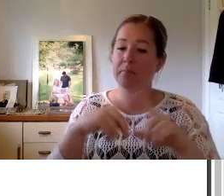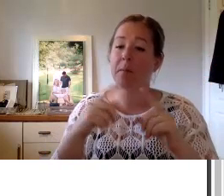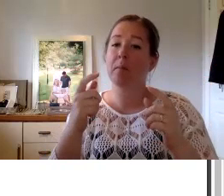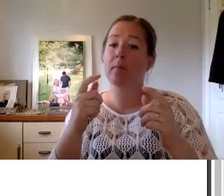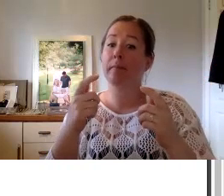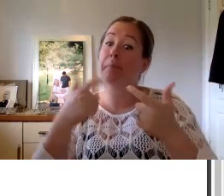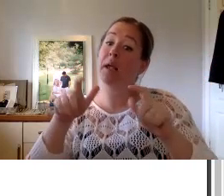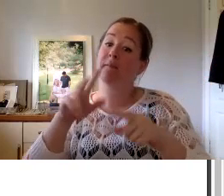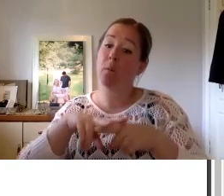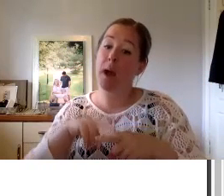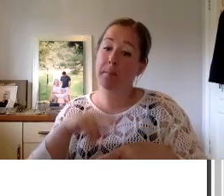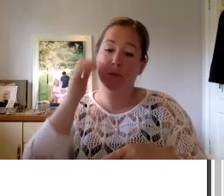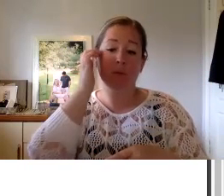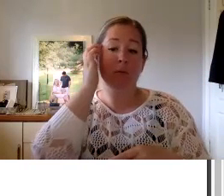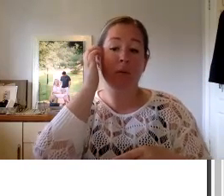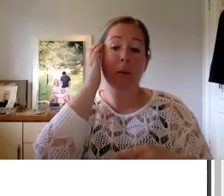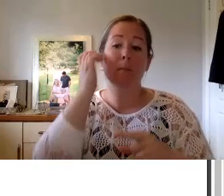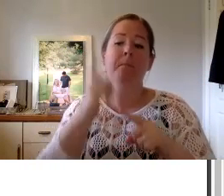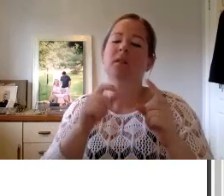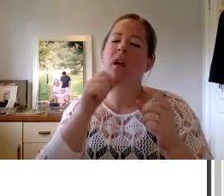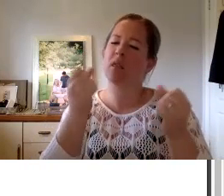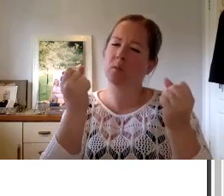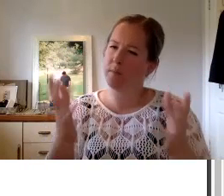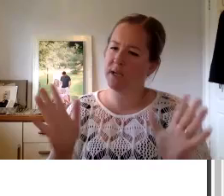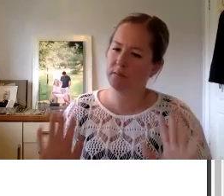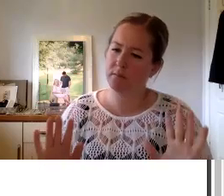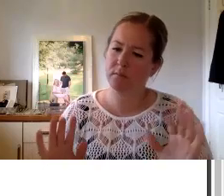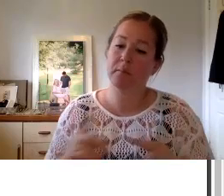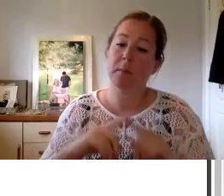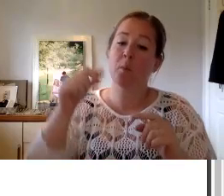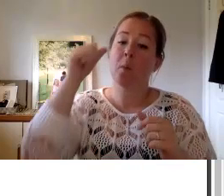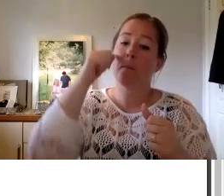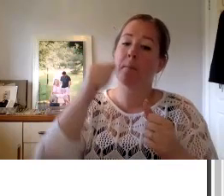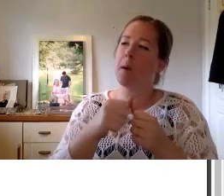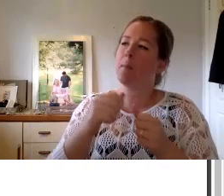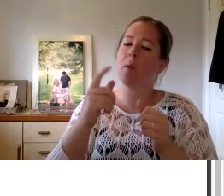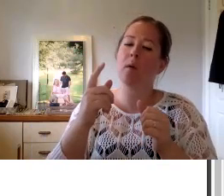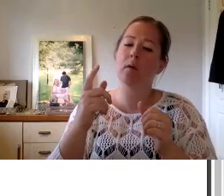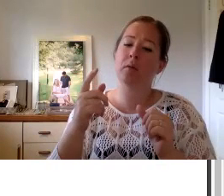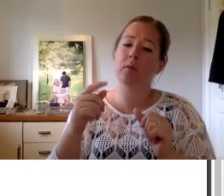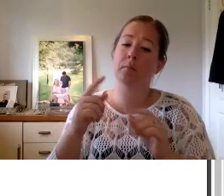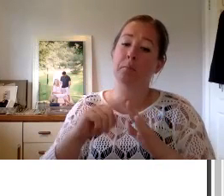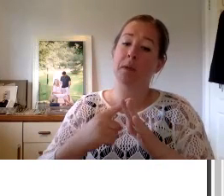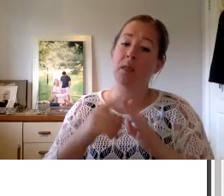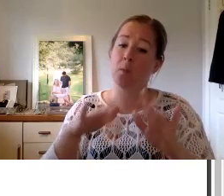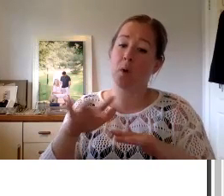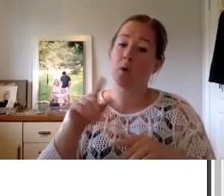We have a bit of a theme here. For example, we're going to go through a lot of vocabulary. I hope it's not too